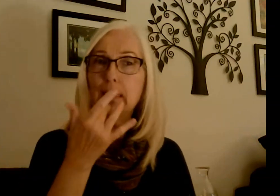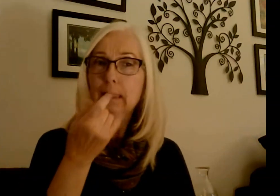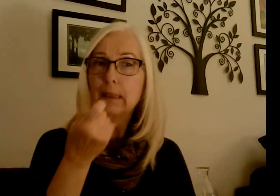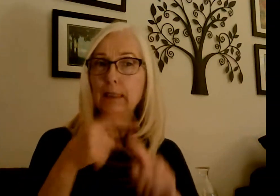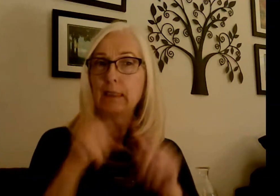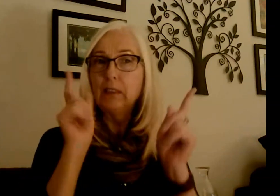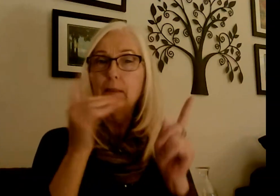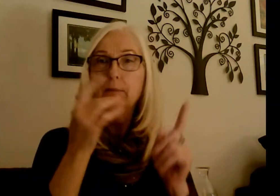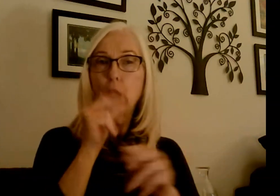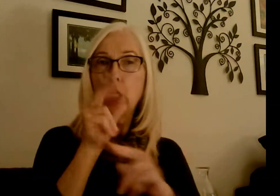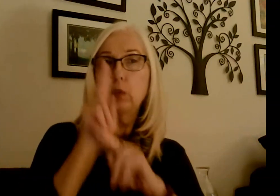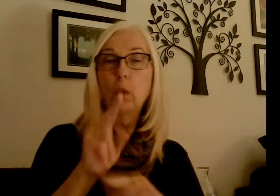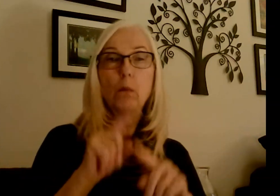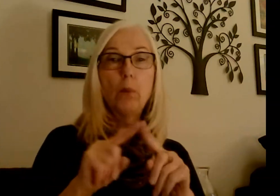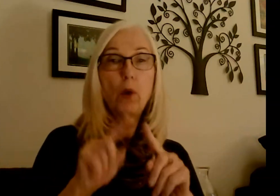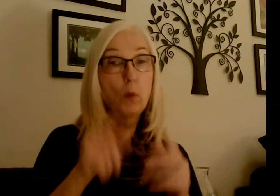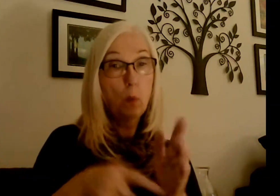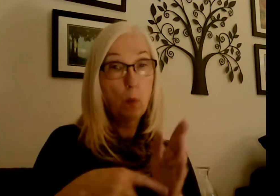I definitely recommend that.